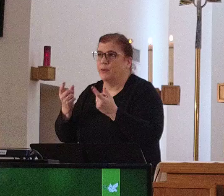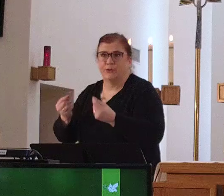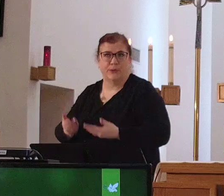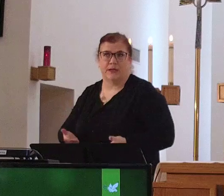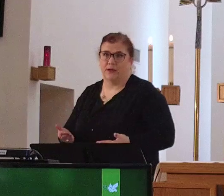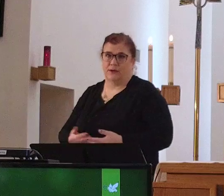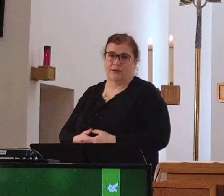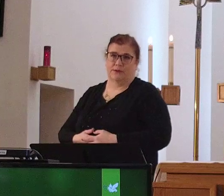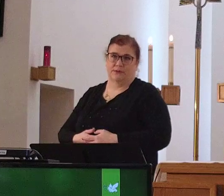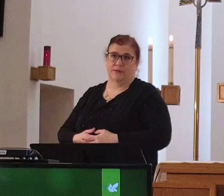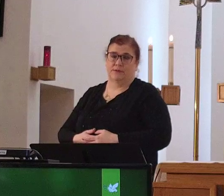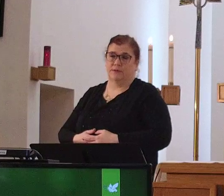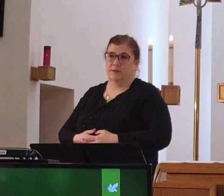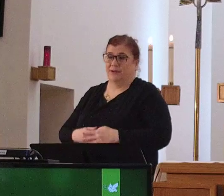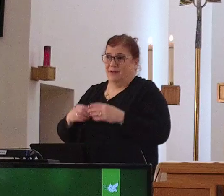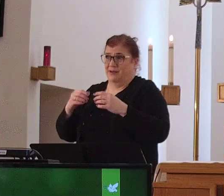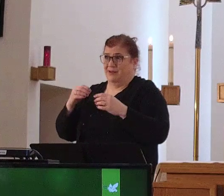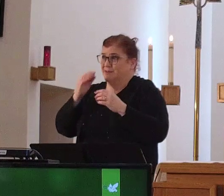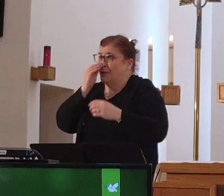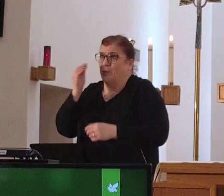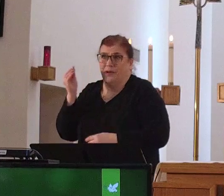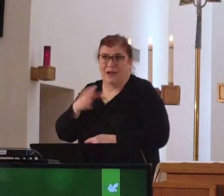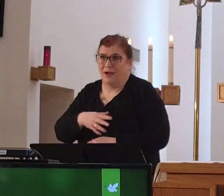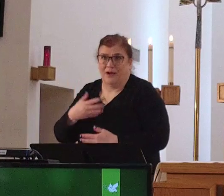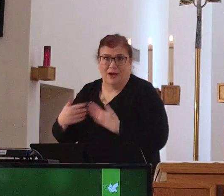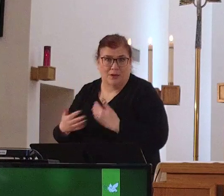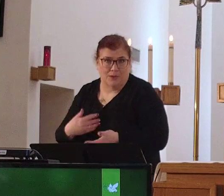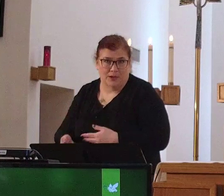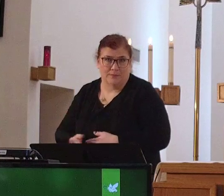here, or could care less.